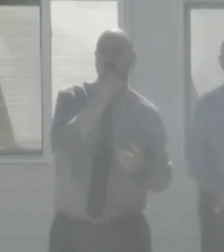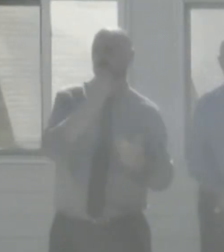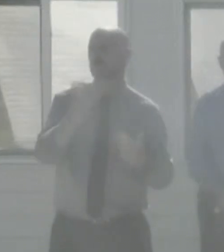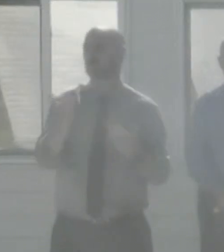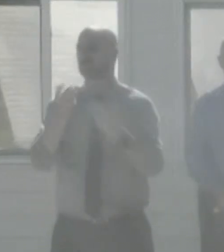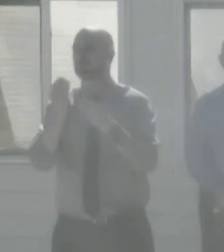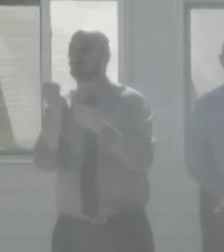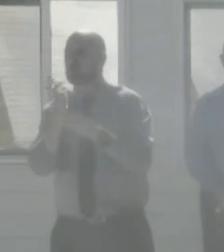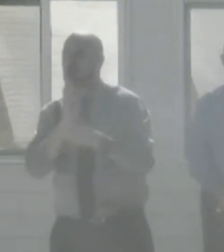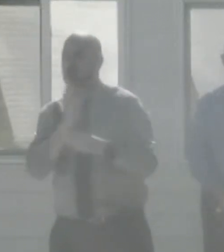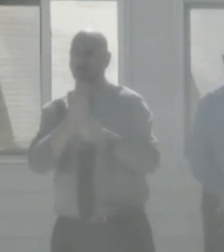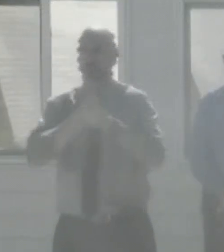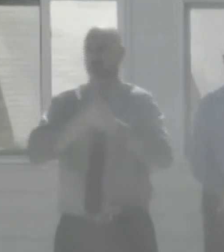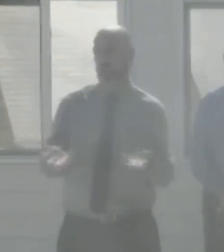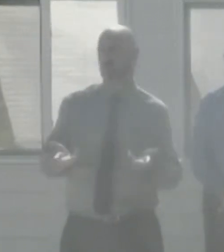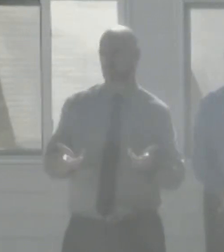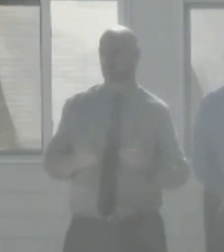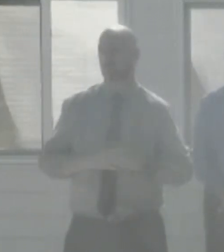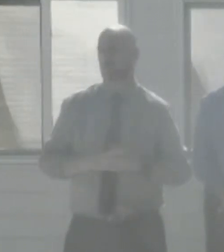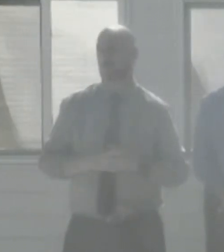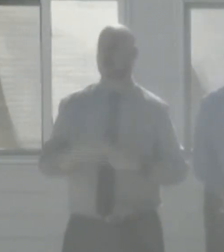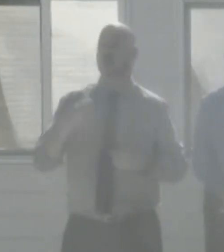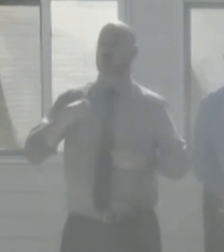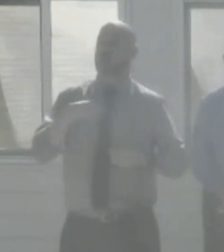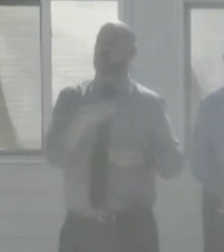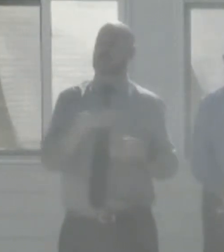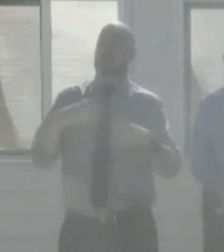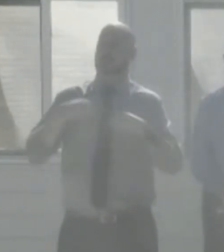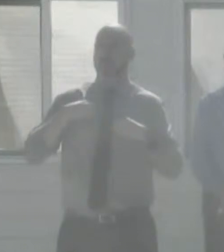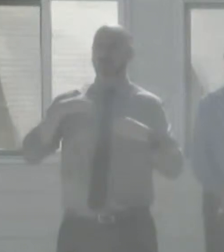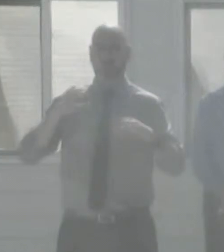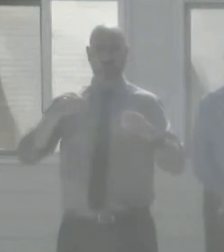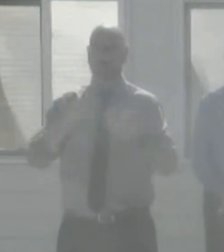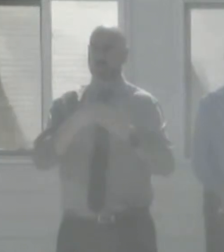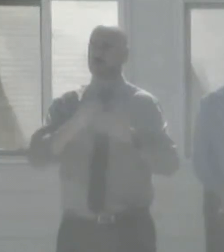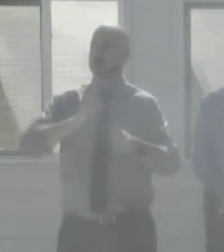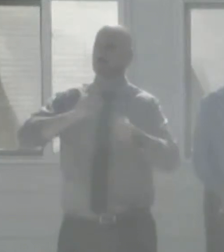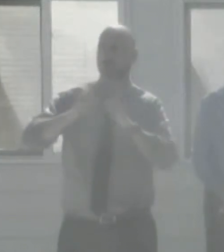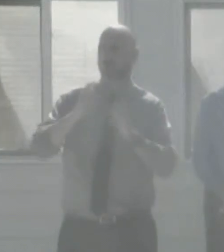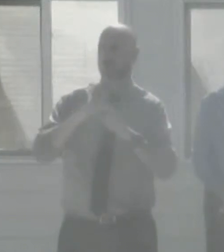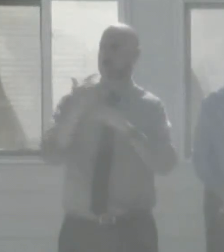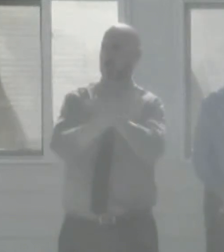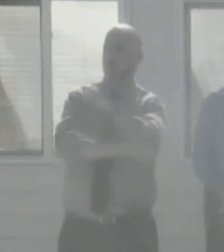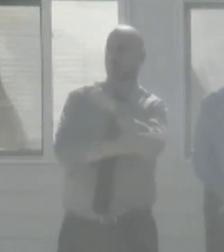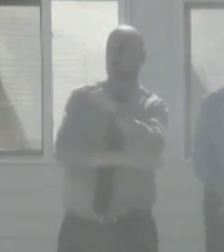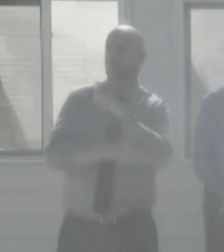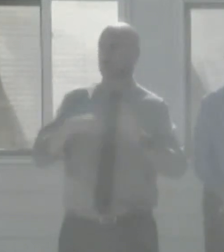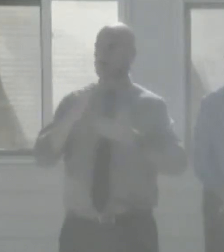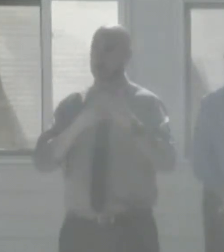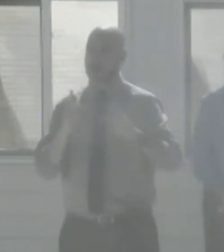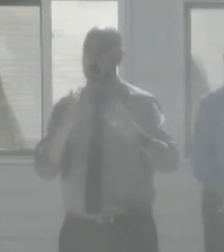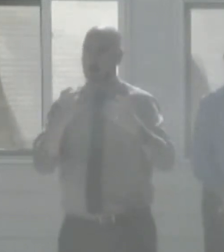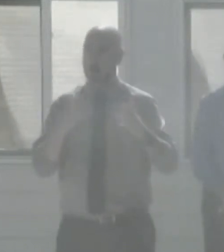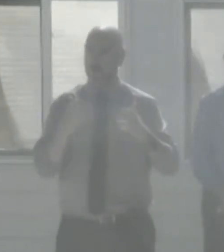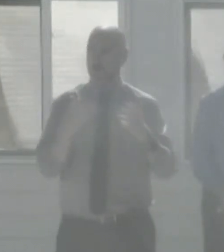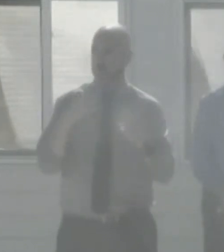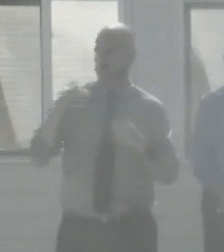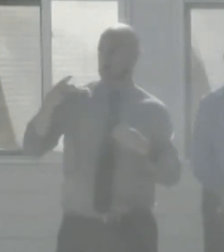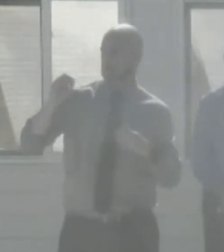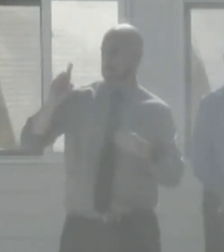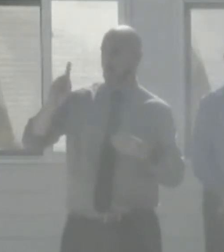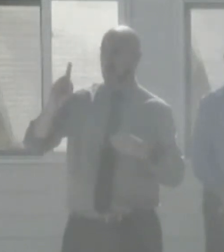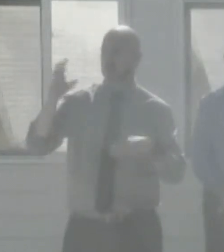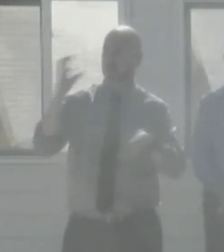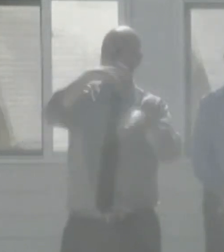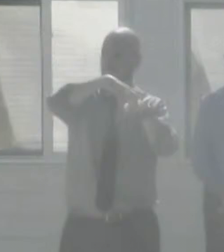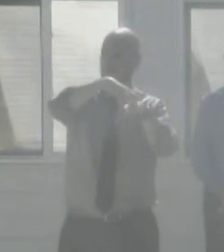those inputs from some of the counties. I mean, some people said before the storm they wanted pods. Maybe they don't need pods now, depending